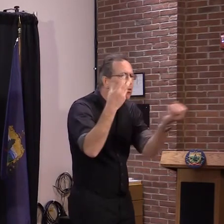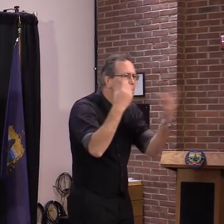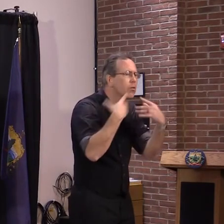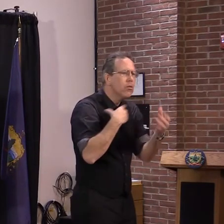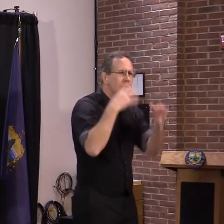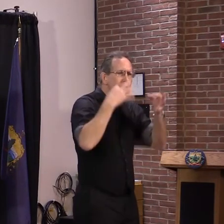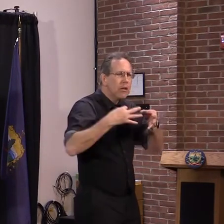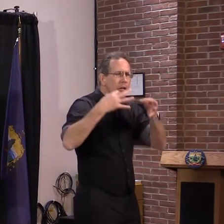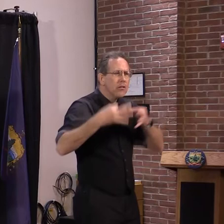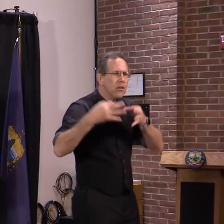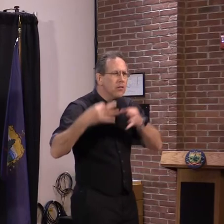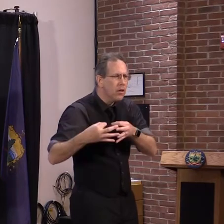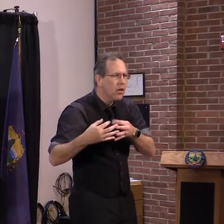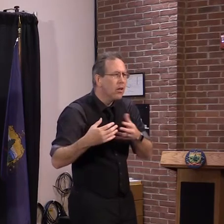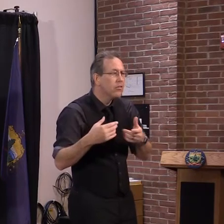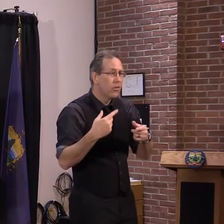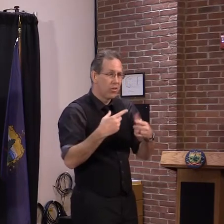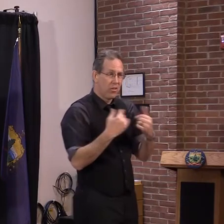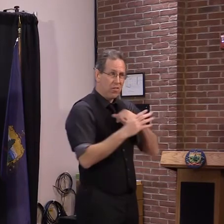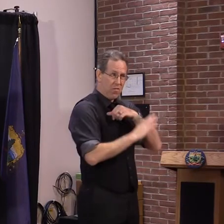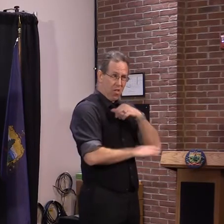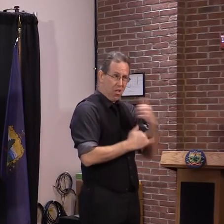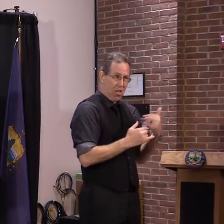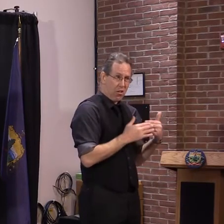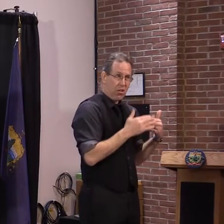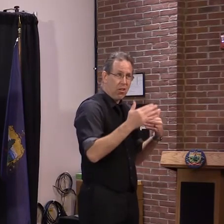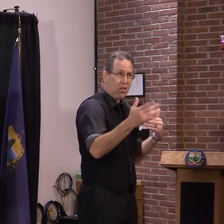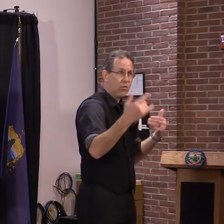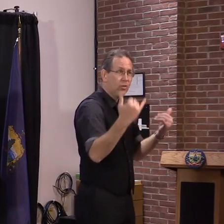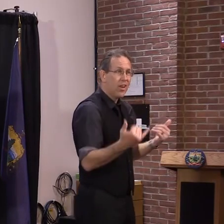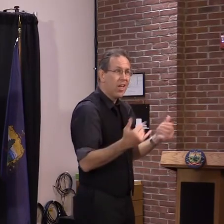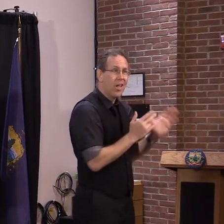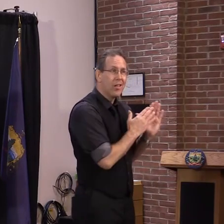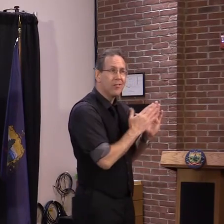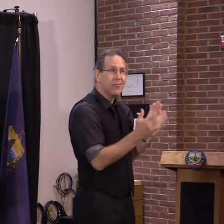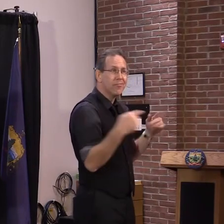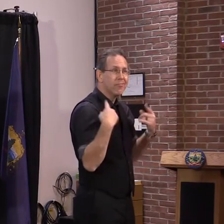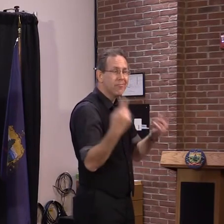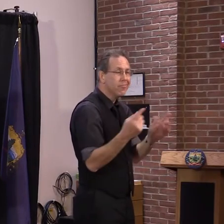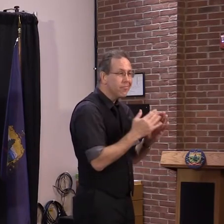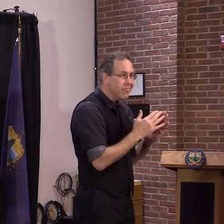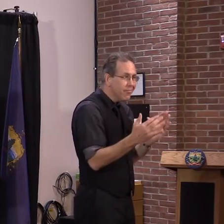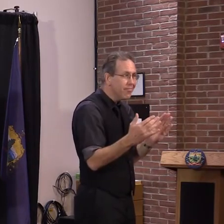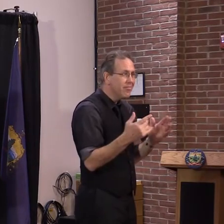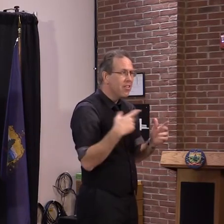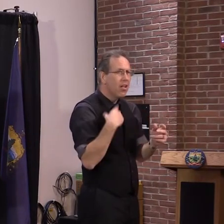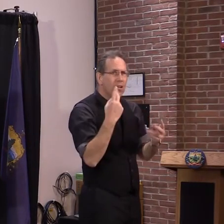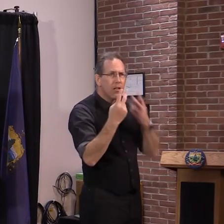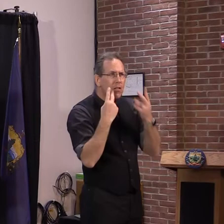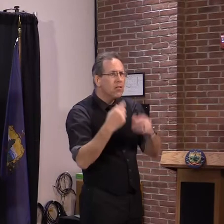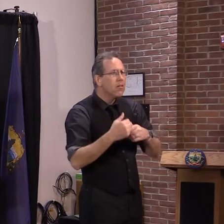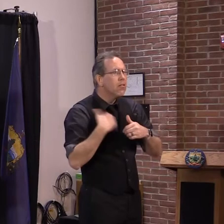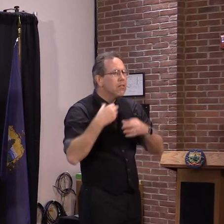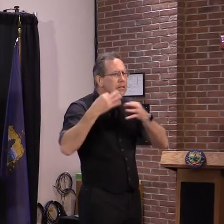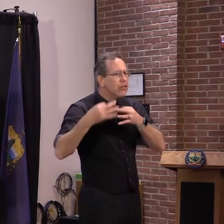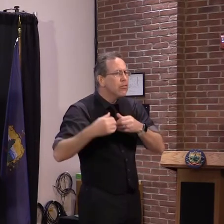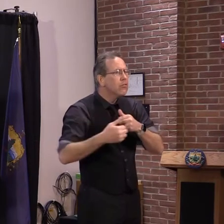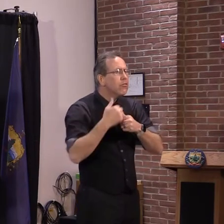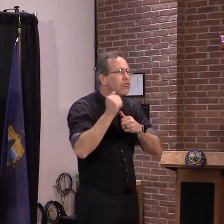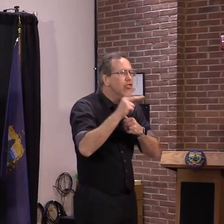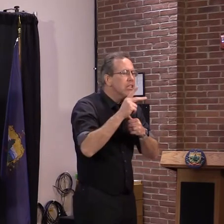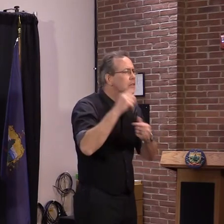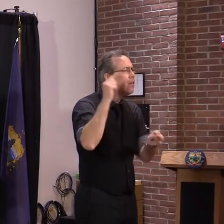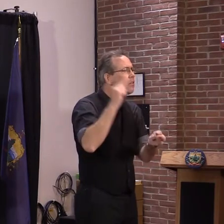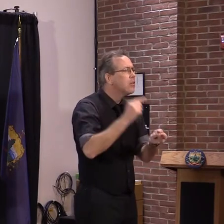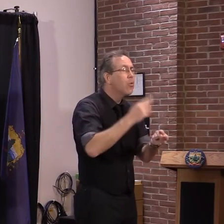line from the fall to where we are now, is that we've been increasingly lowering the risk from the virus through vaccination. So we started